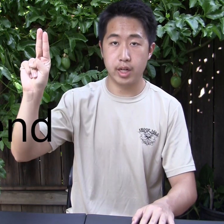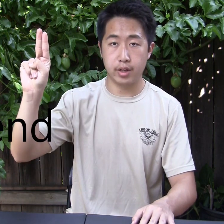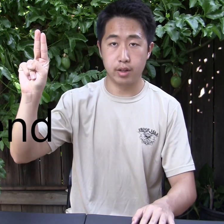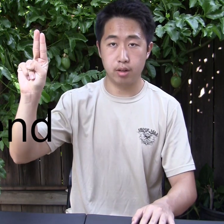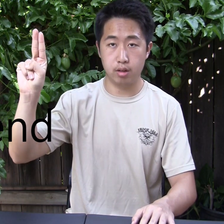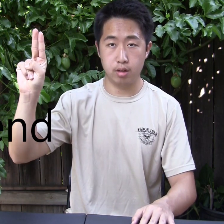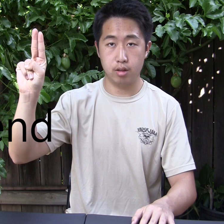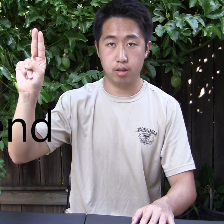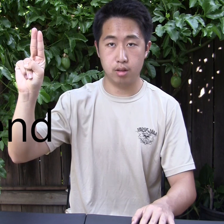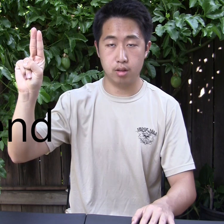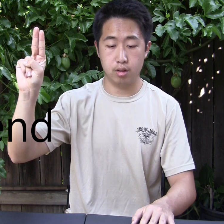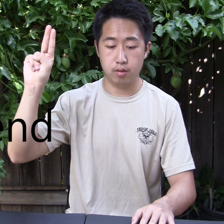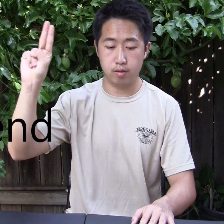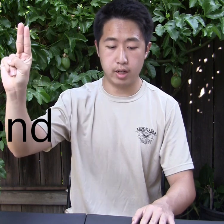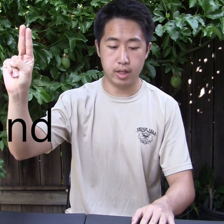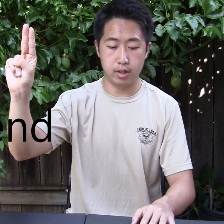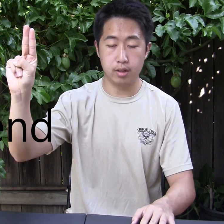Friend. Friend.